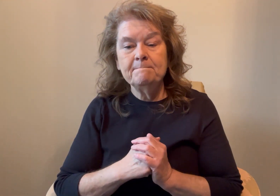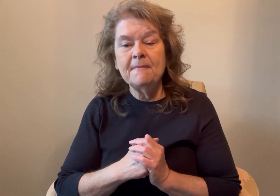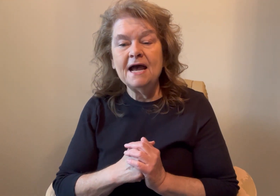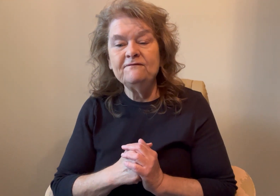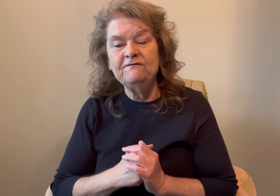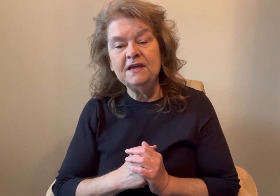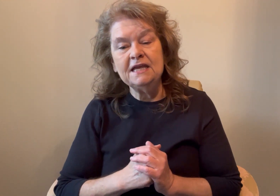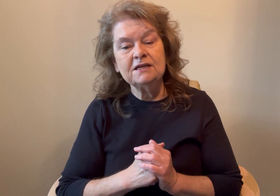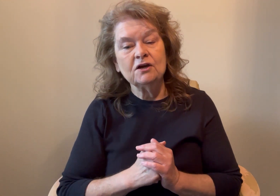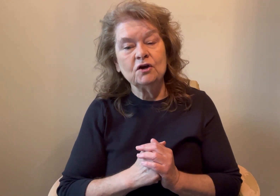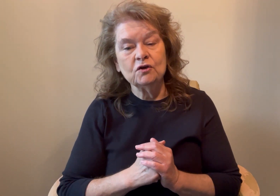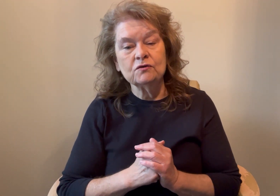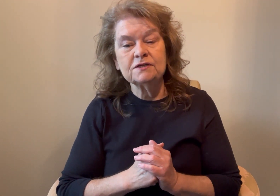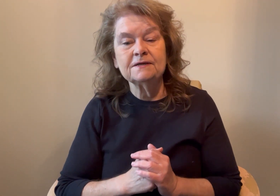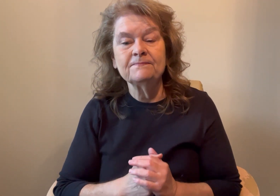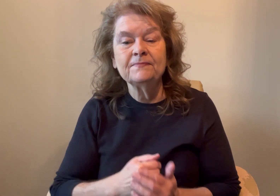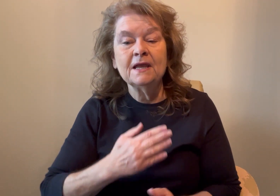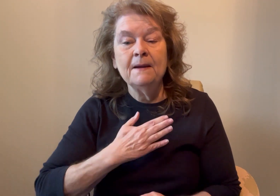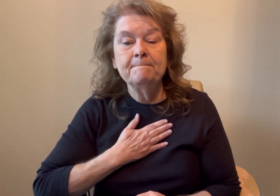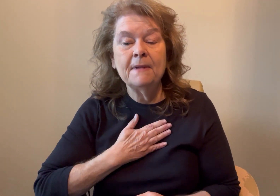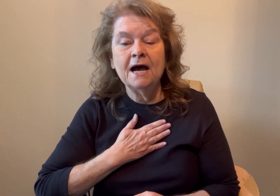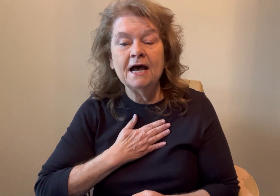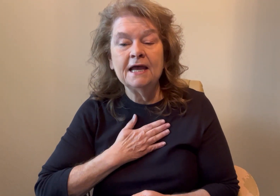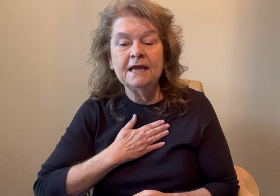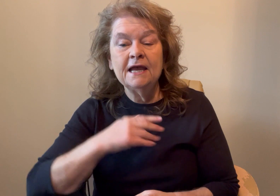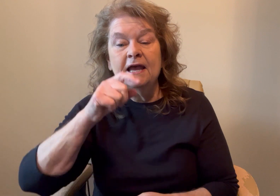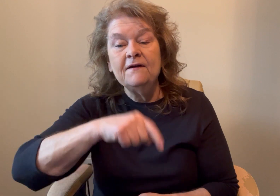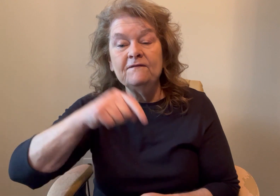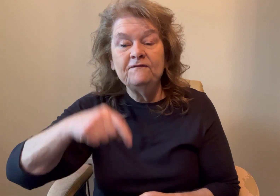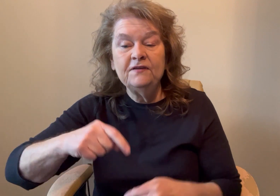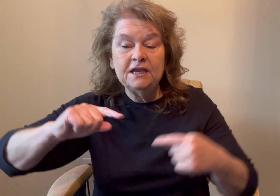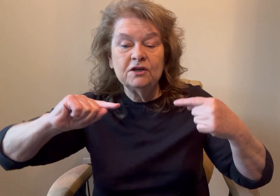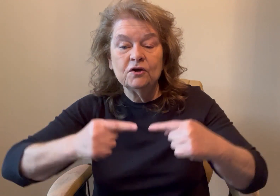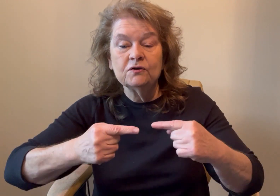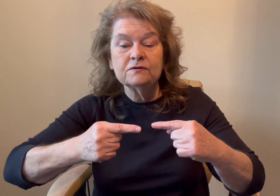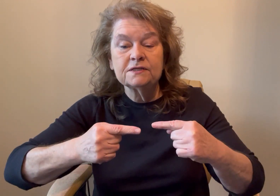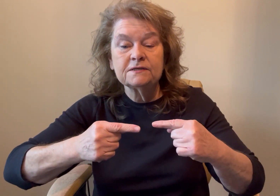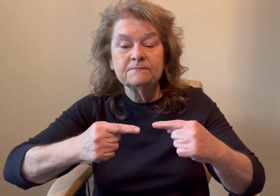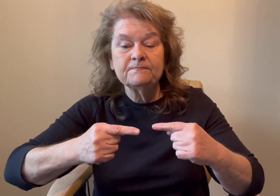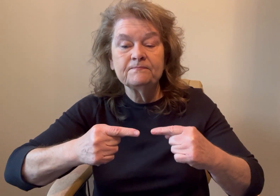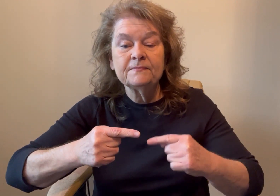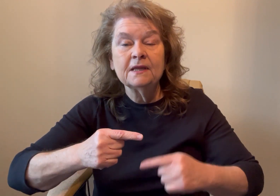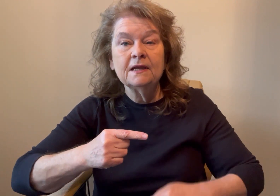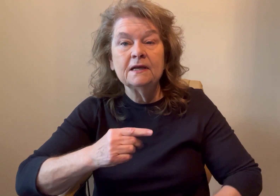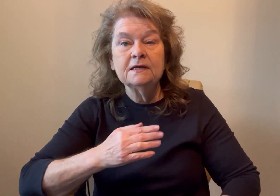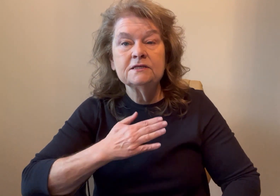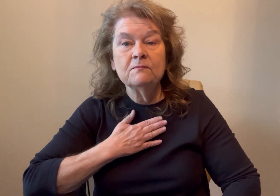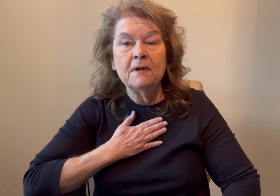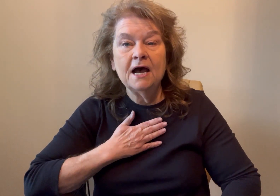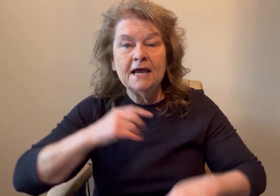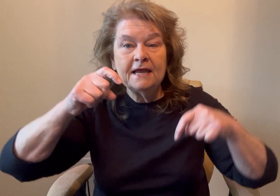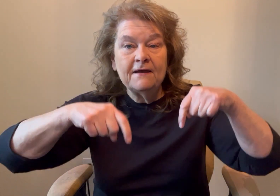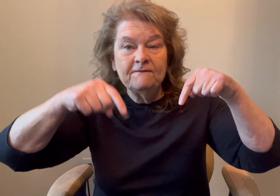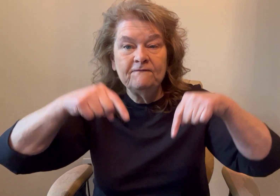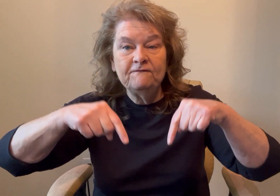My feet hurt. My feet hurts. So my